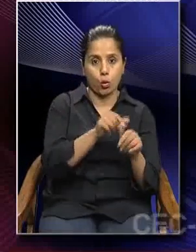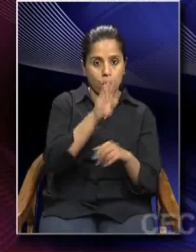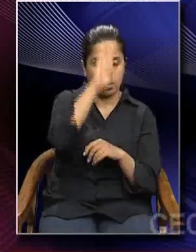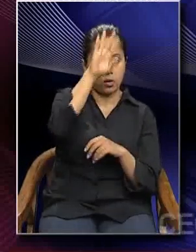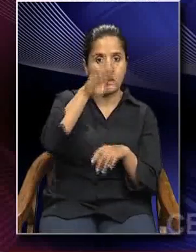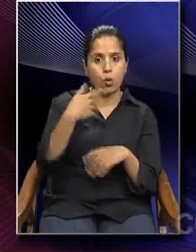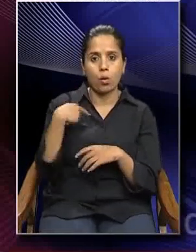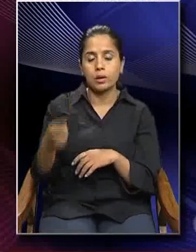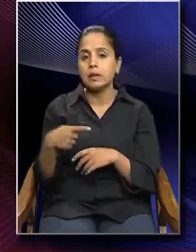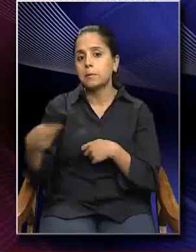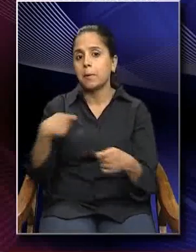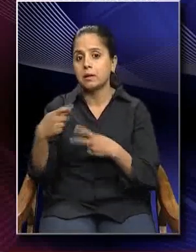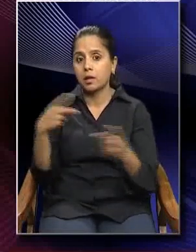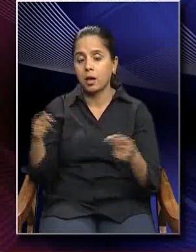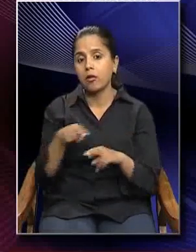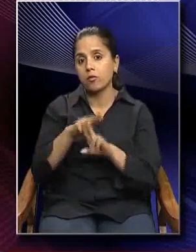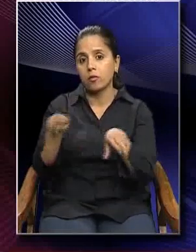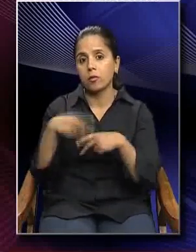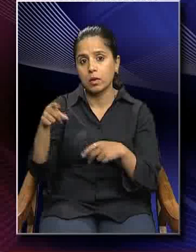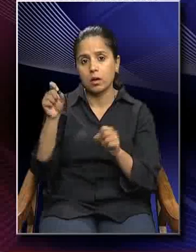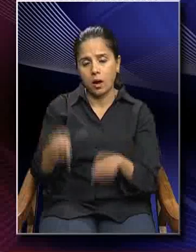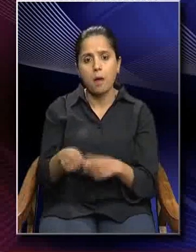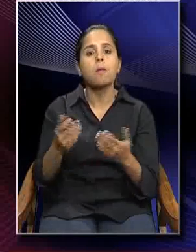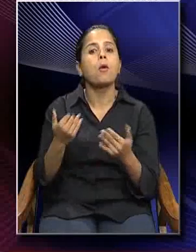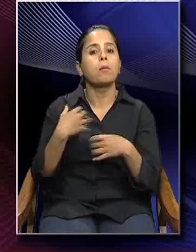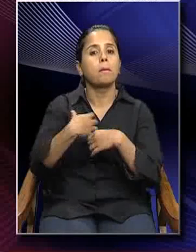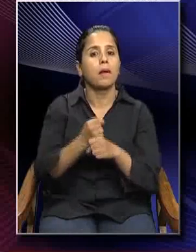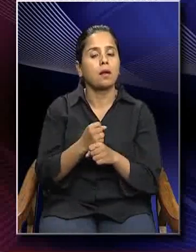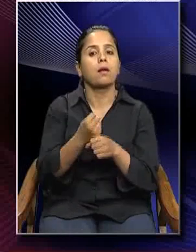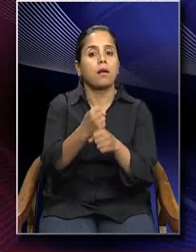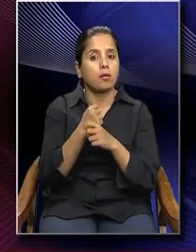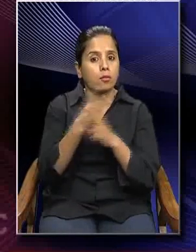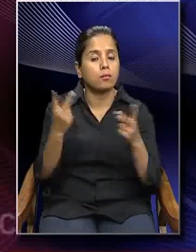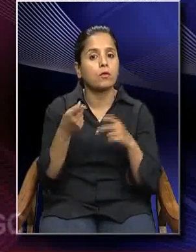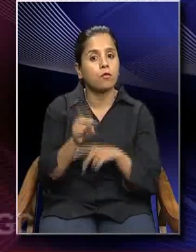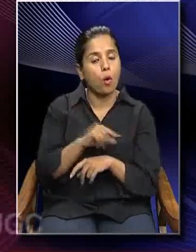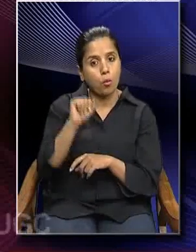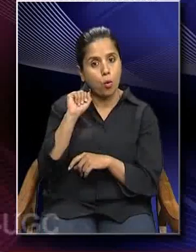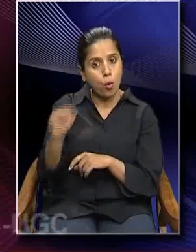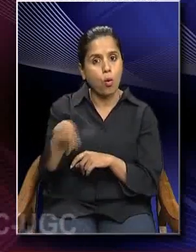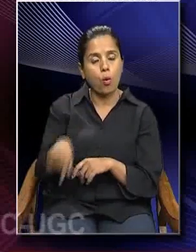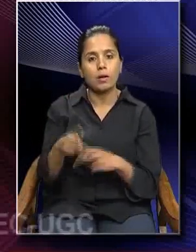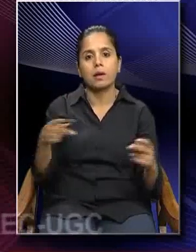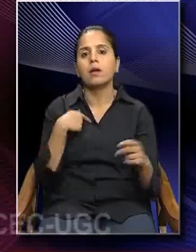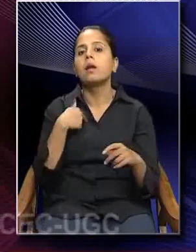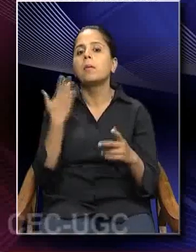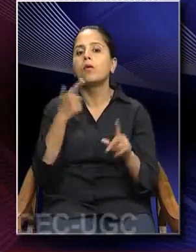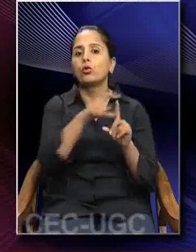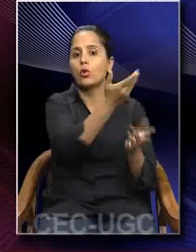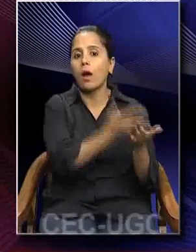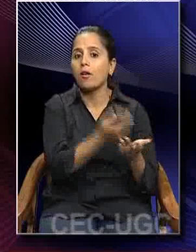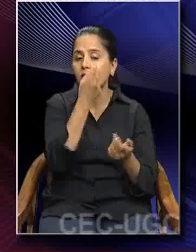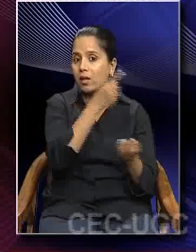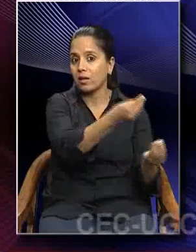or merchant families could and did make gifts from their istridhan. At